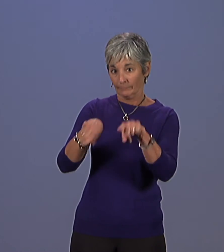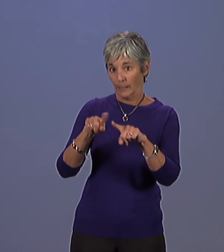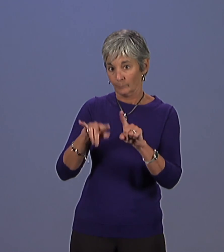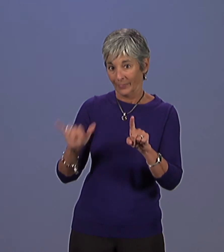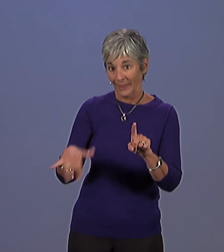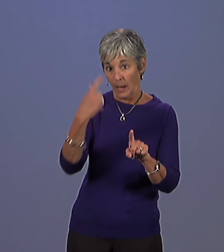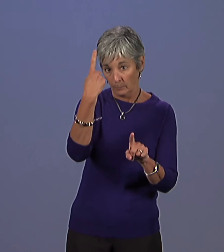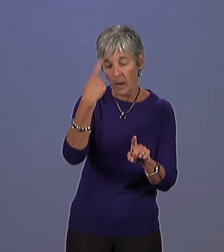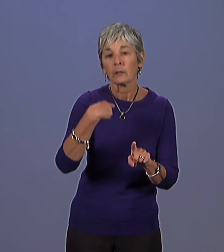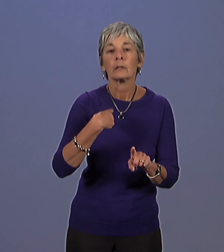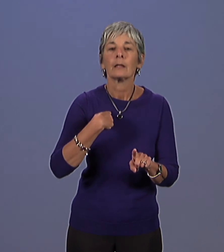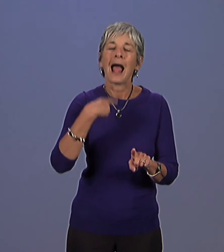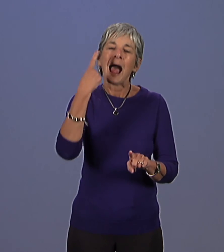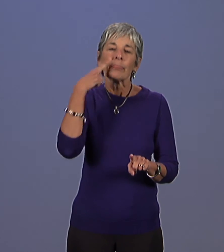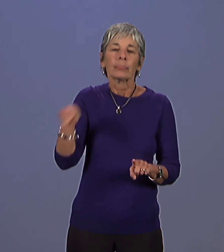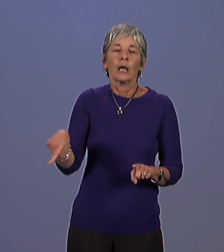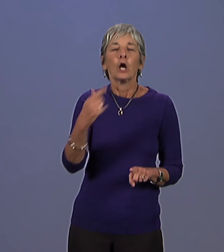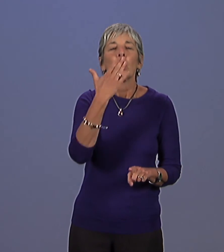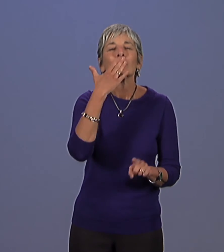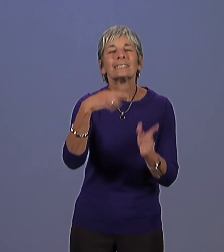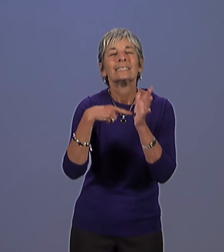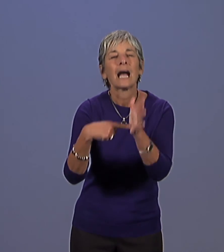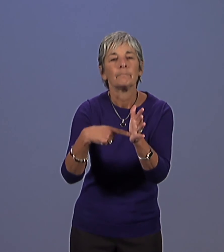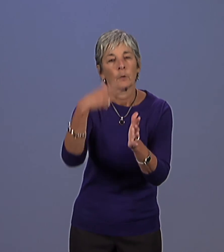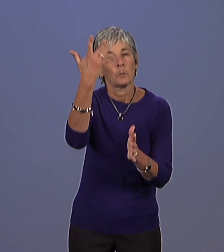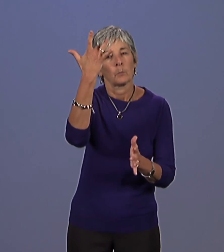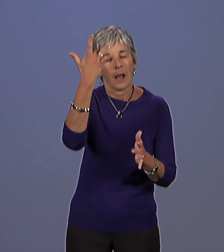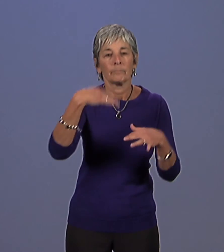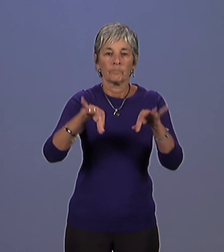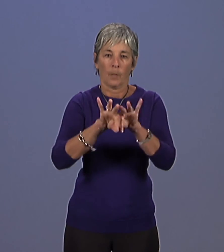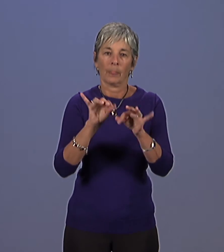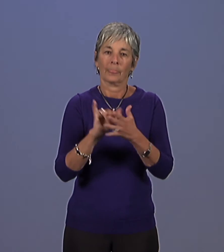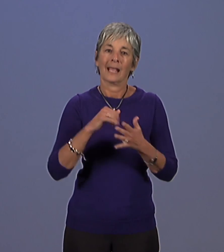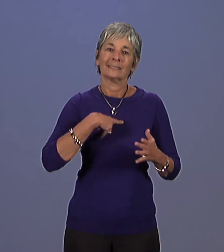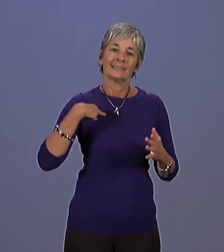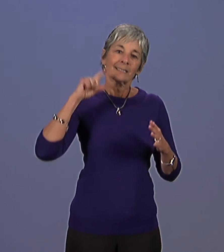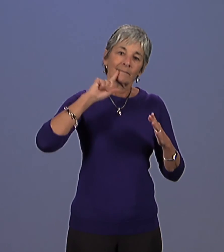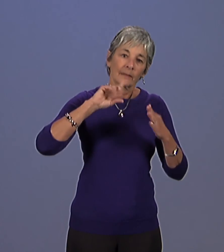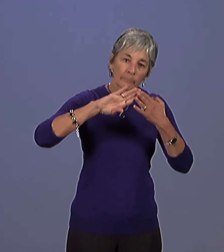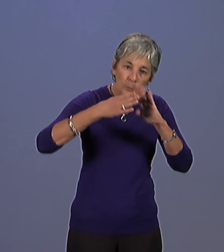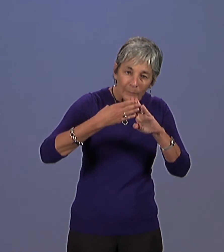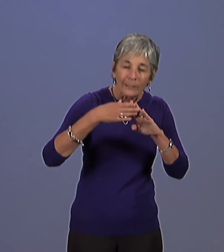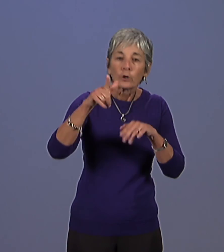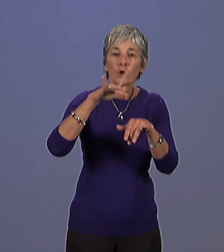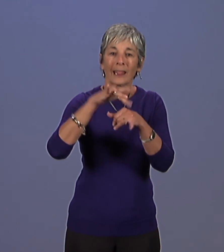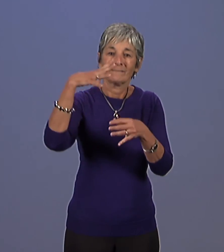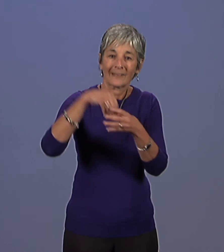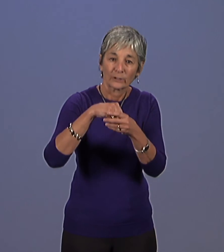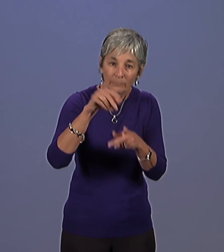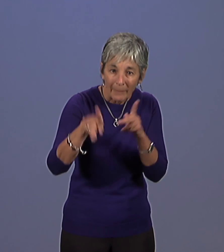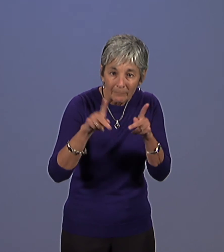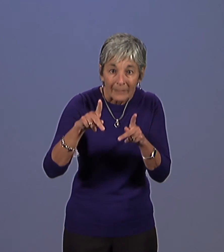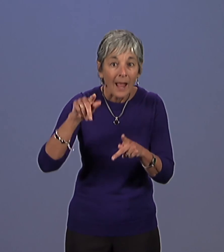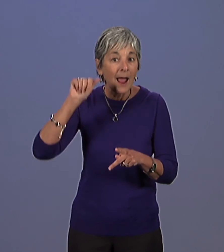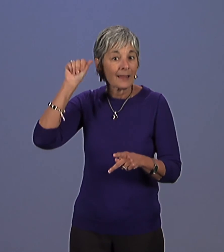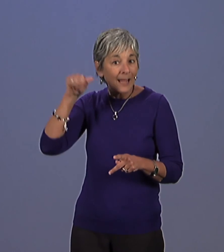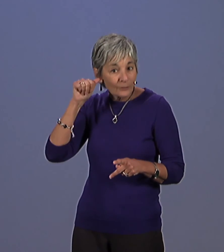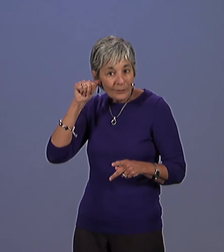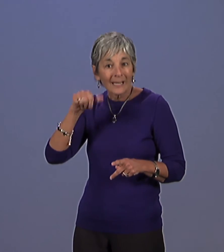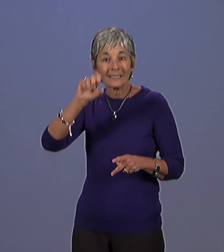Before I respond to this comment, I want to say that this is a good example of why deaf community and early intervention specialists and speech and language pathologists and